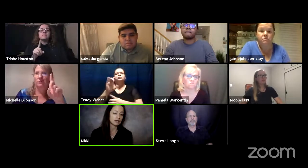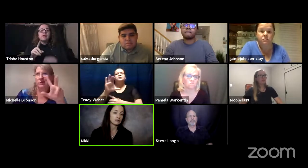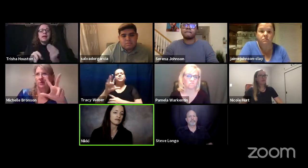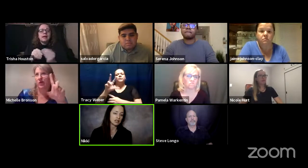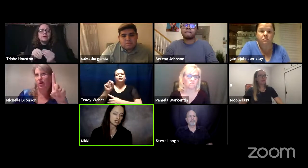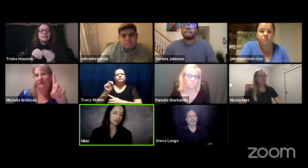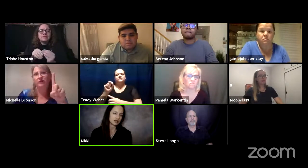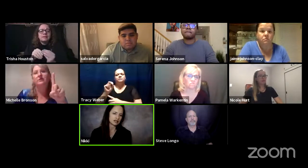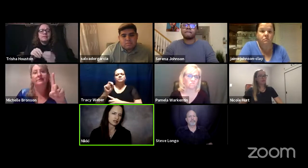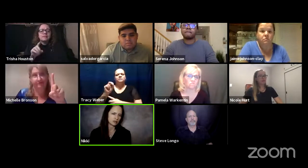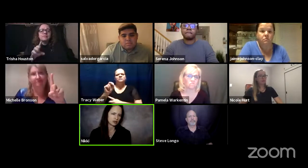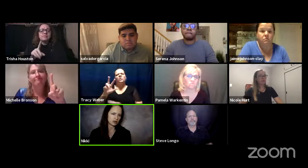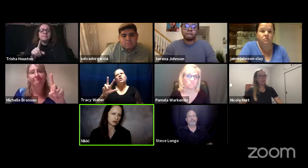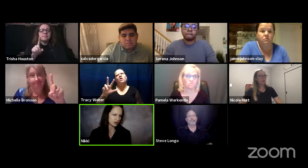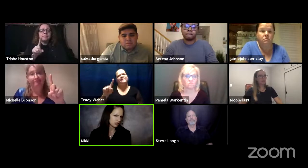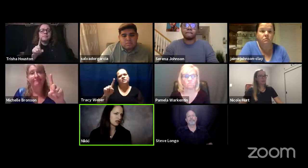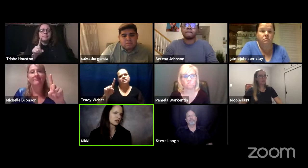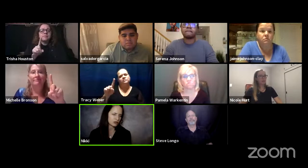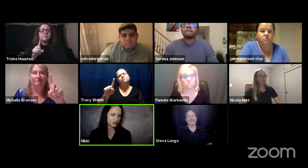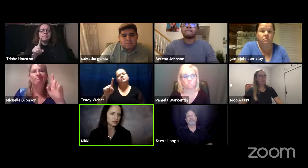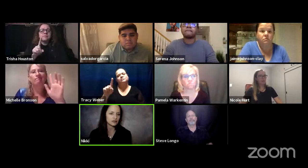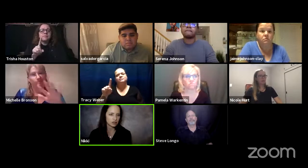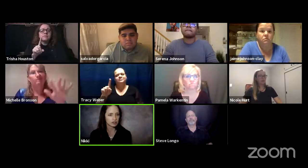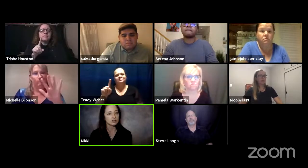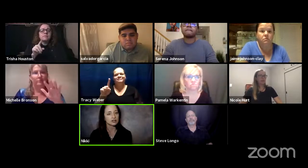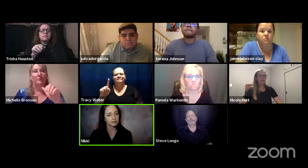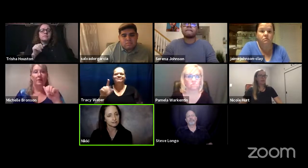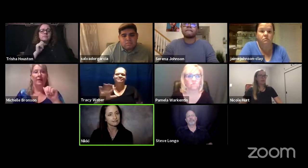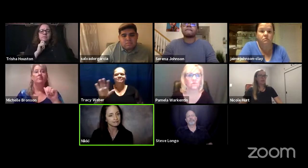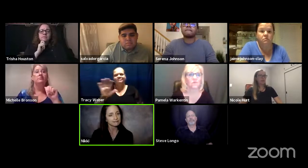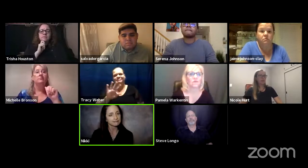and finishing that December 30th or 31st.